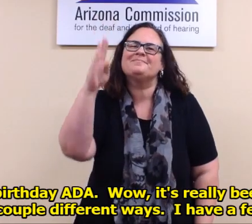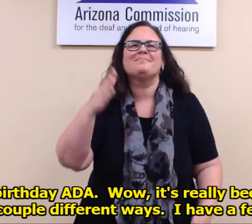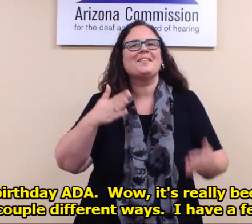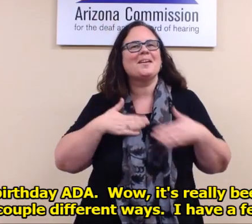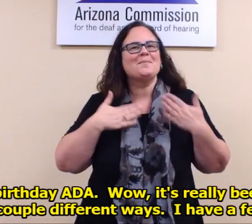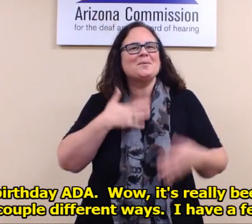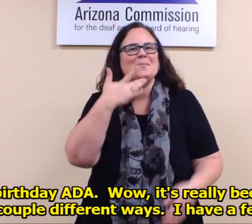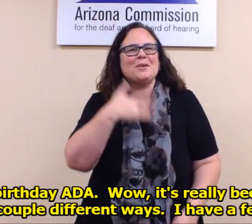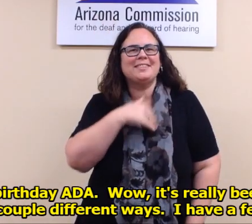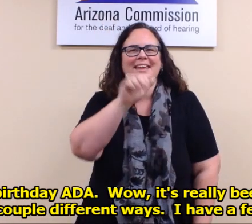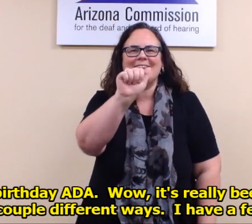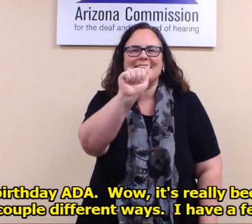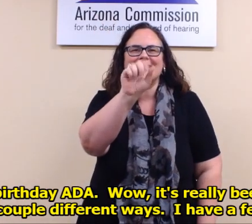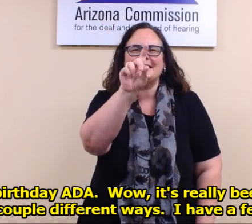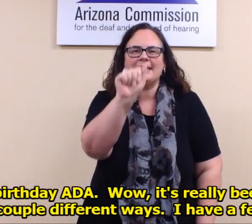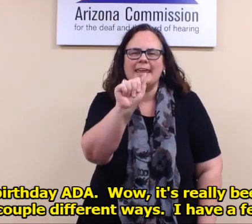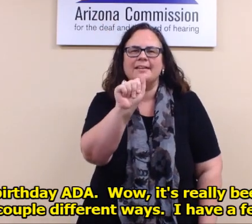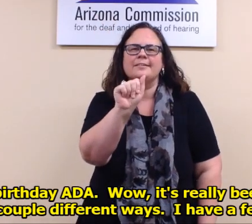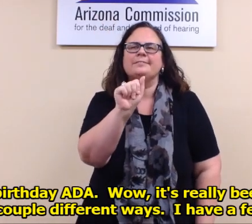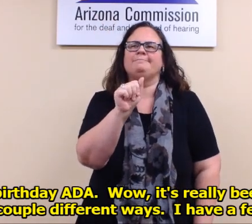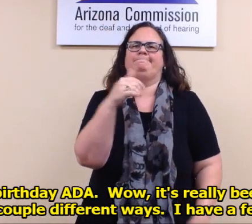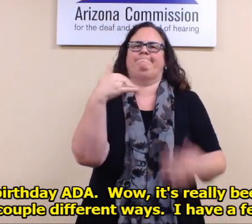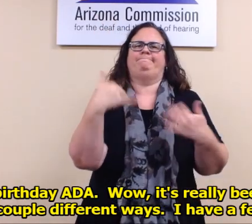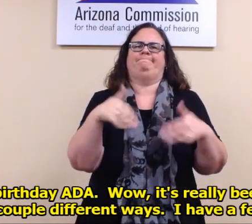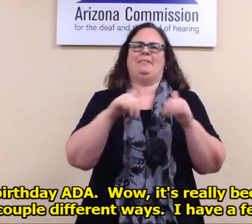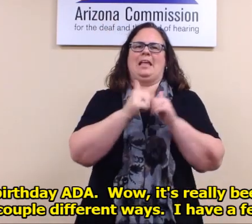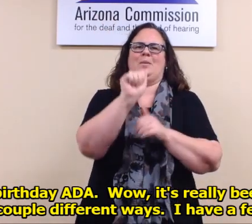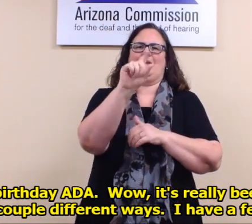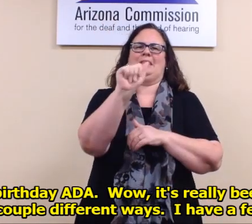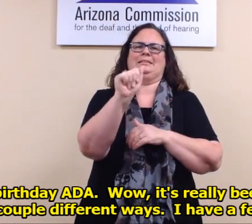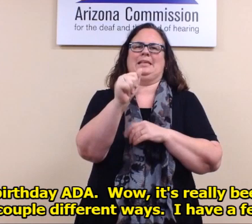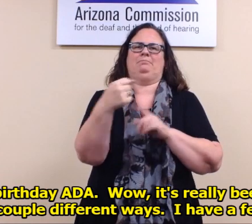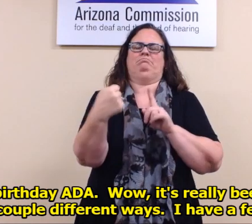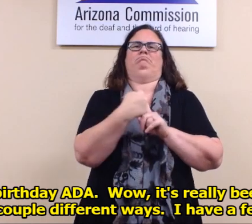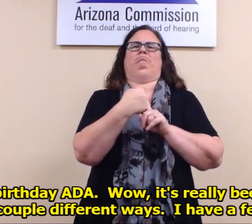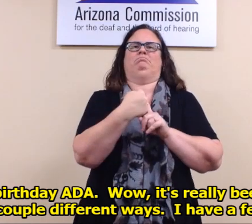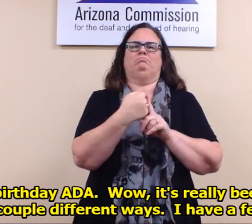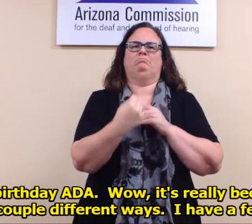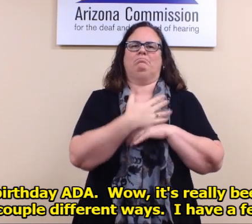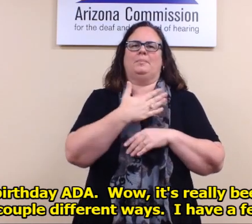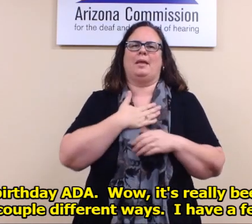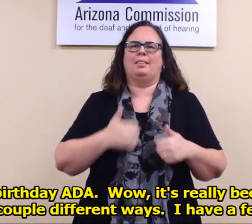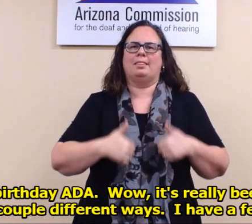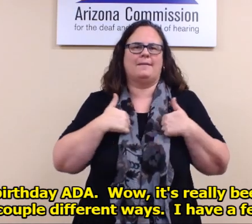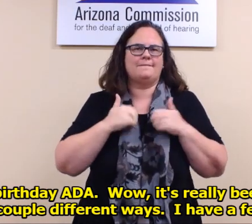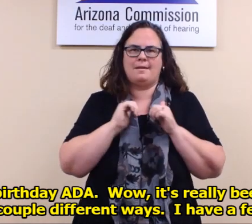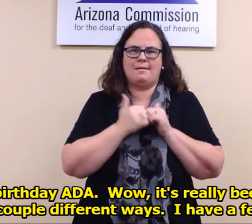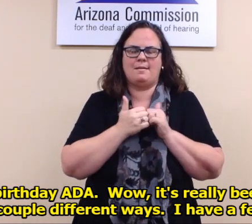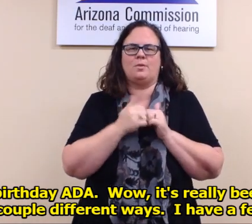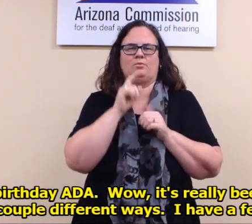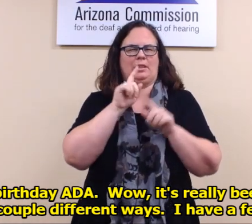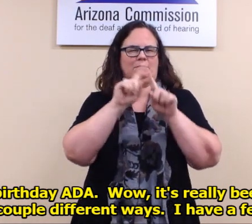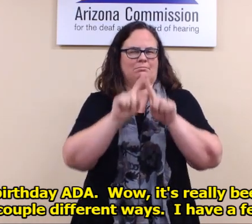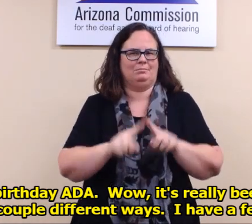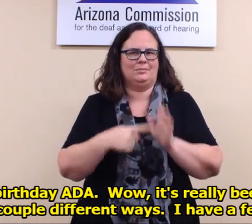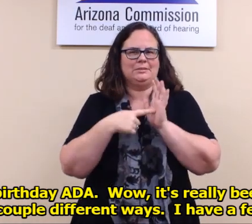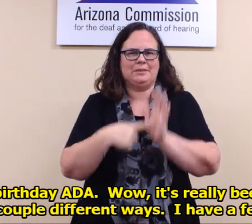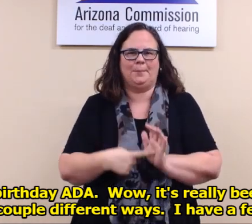Hello. Happy birthday, ADA. Wow. It's really been impactful to my life in a couple